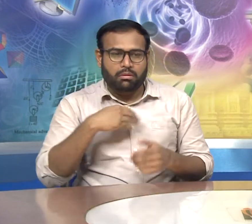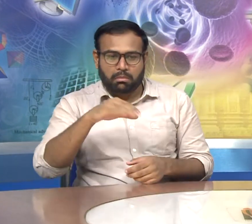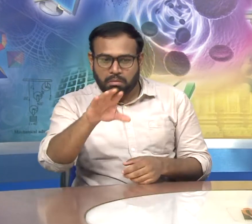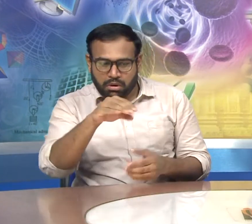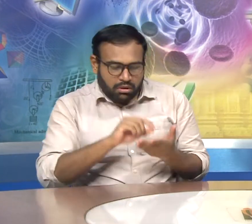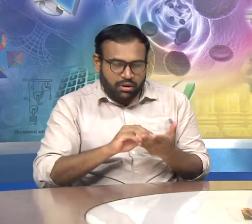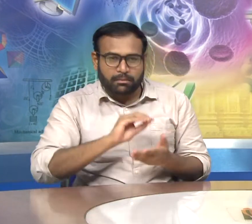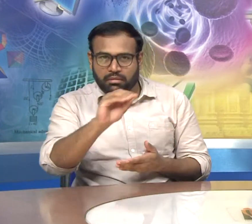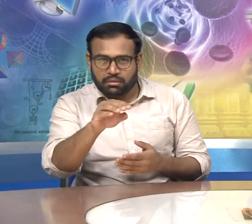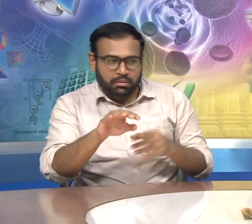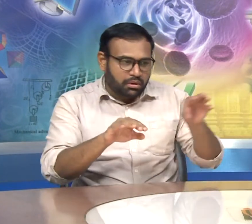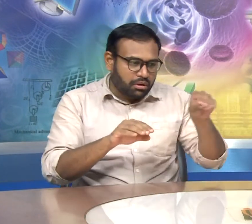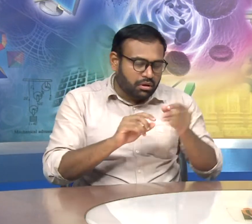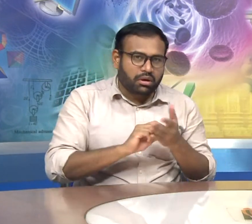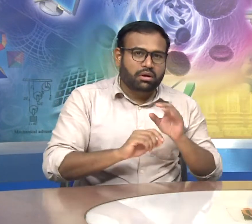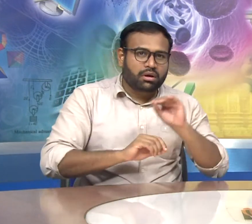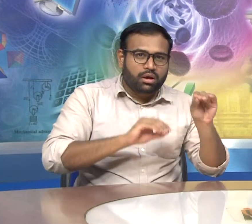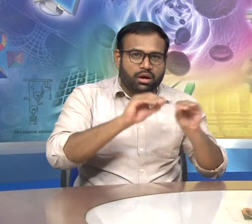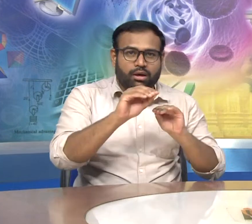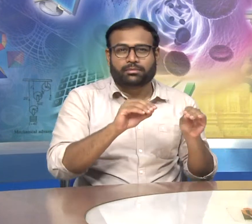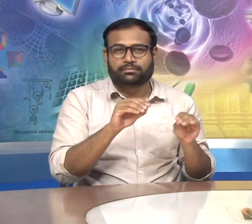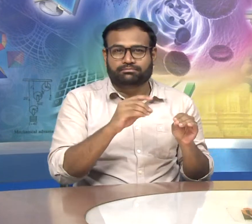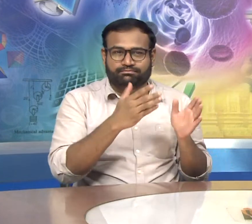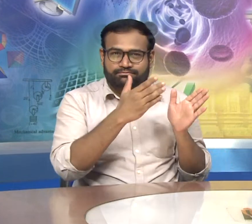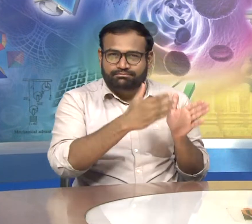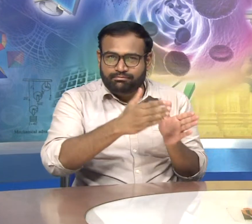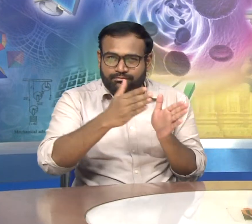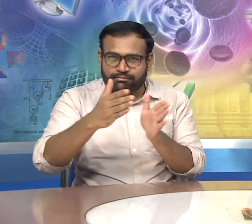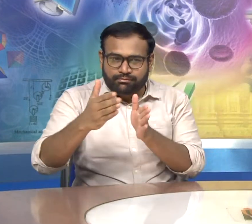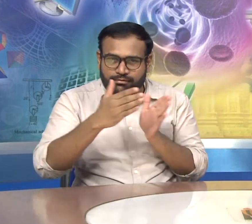so that you can find it later very easily.